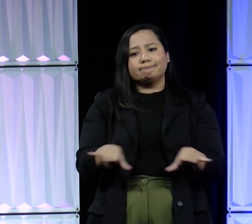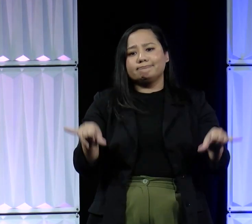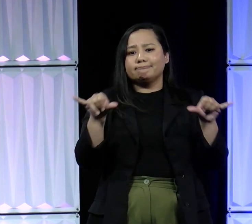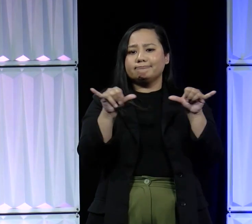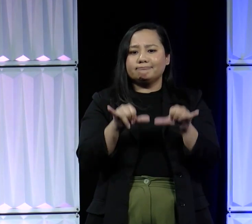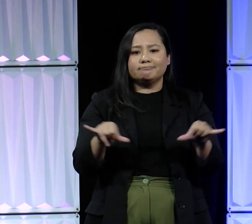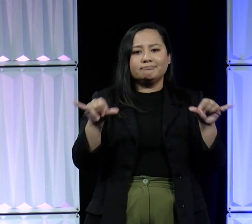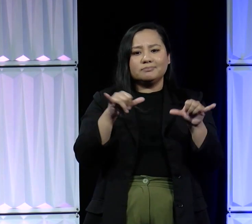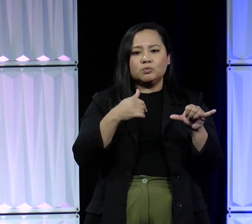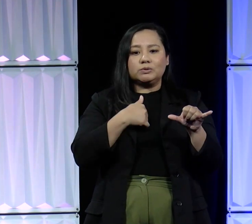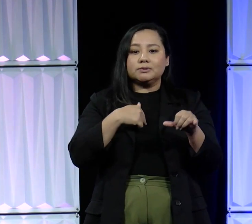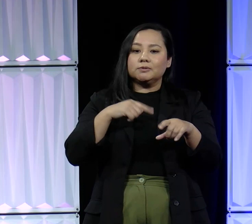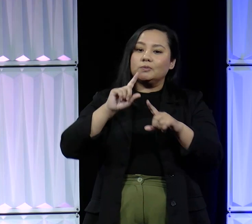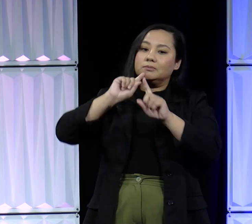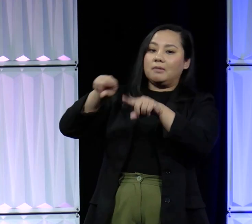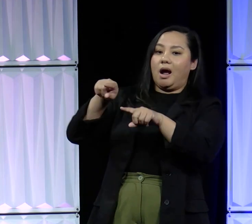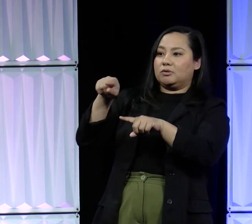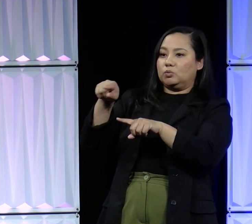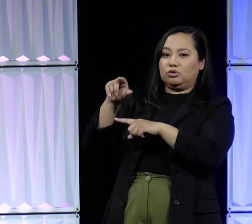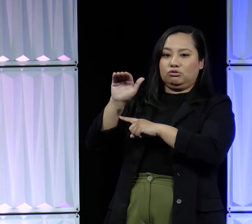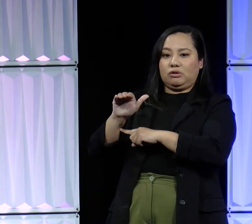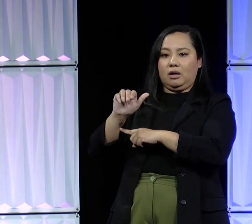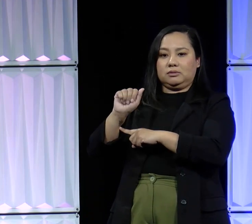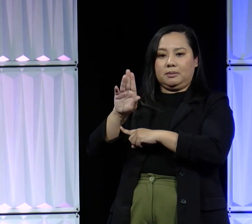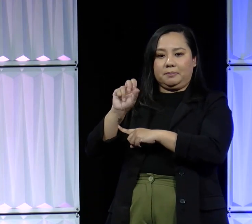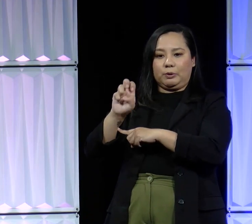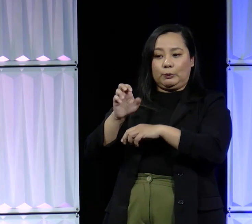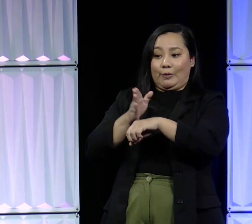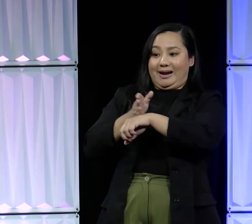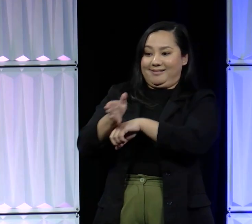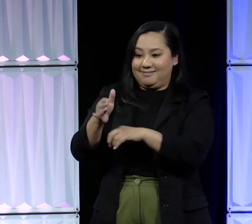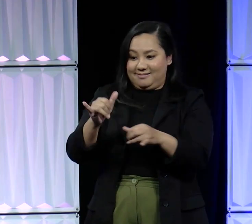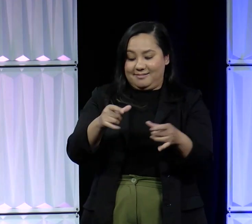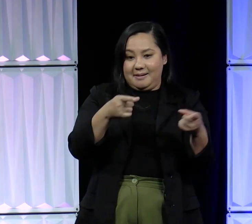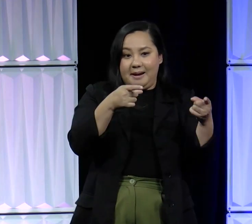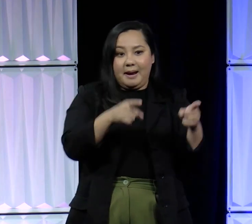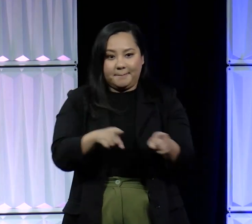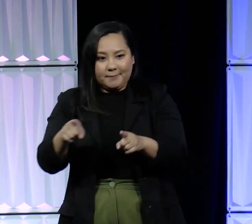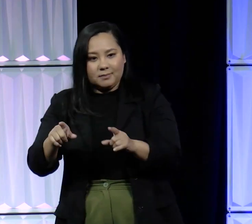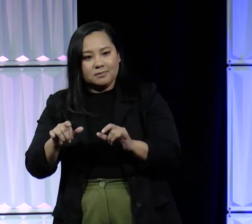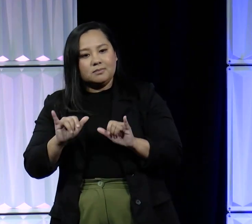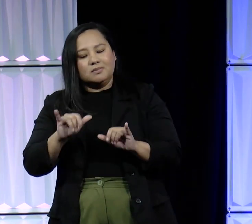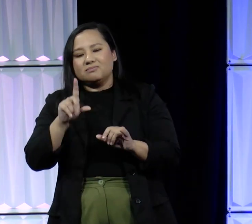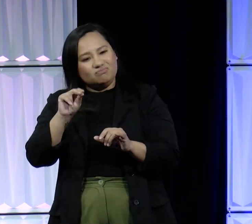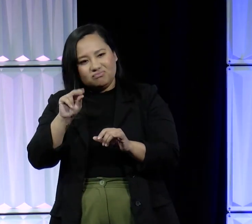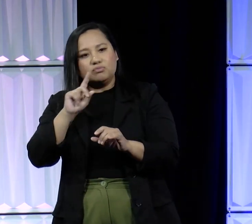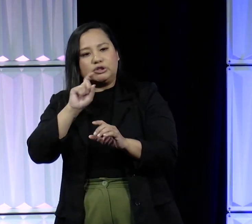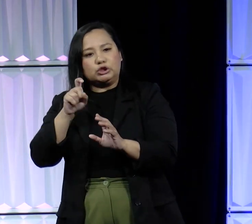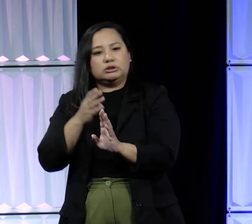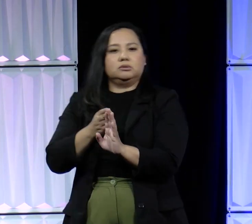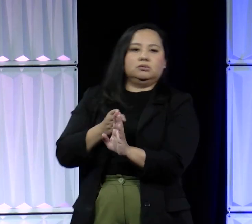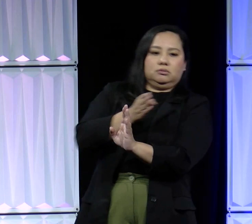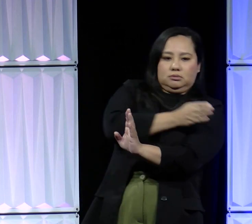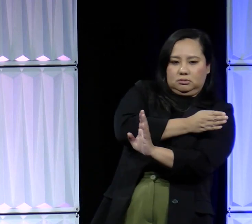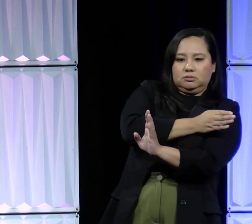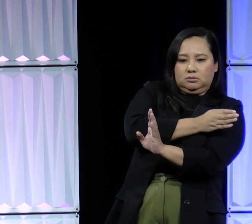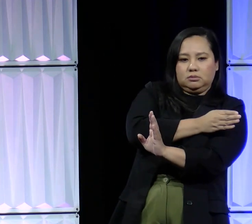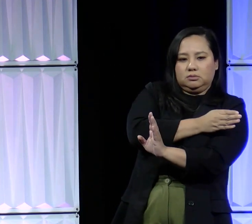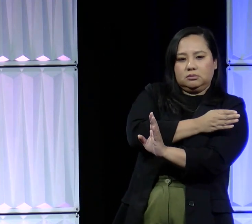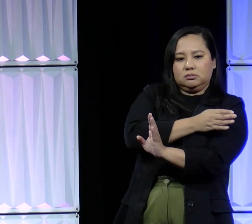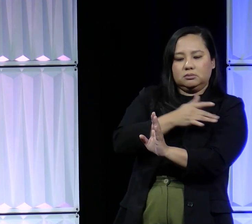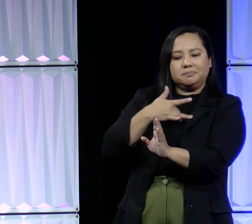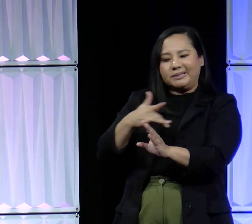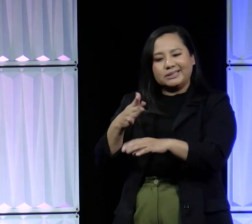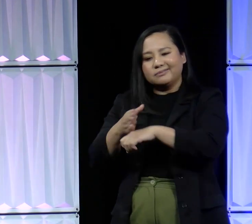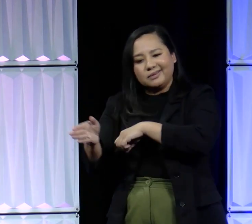child sexual abuse after they happen. So how do we realize true child sexual abuse prevention?